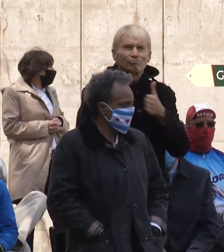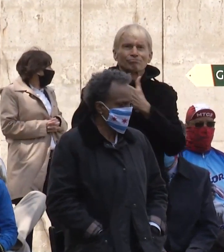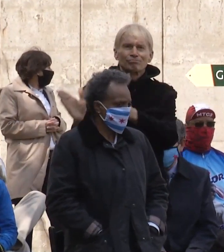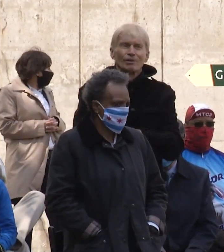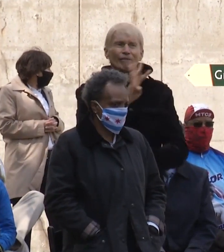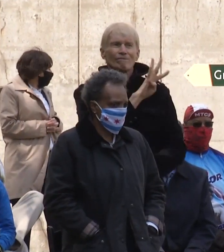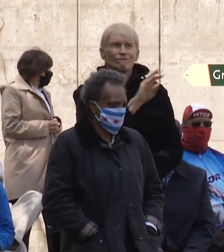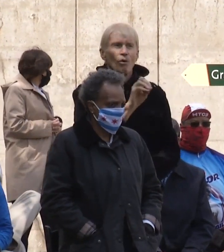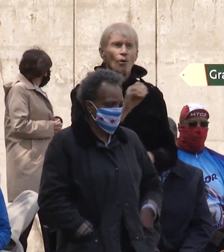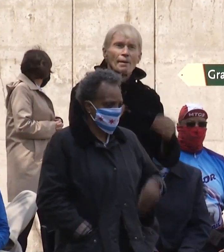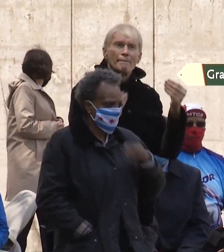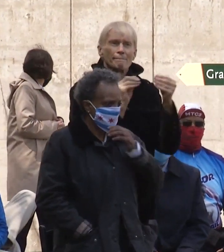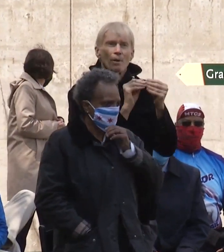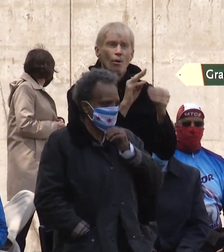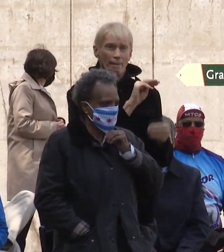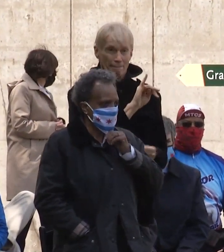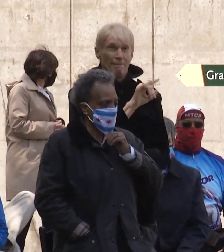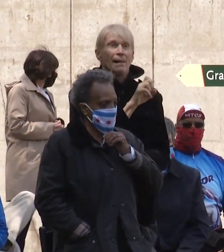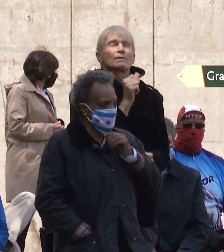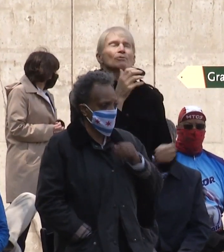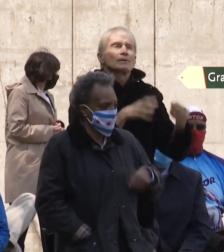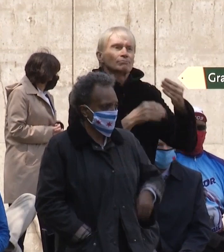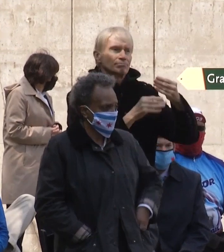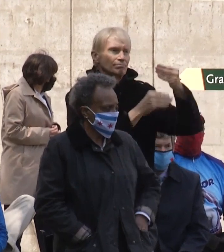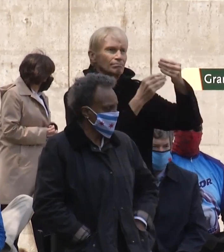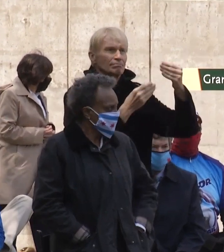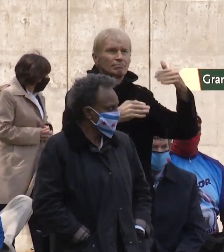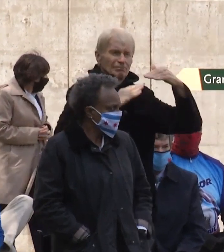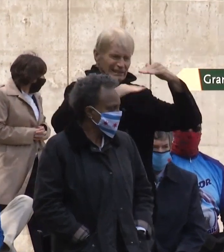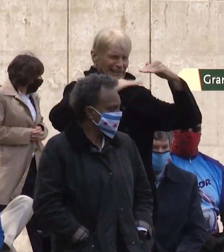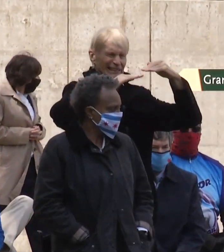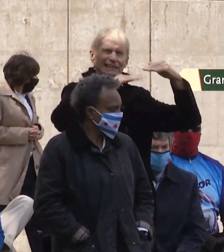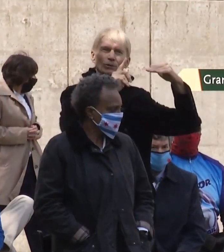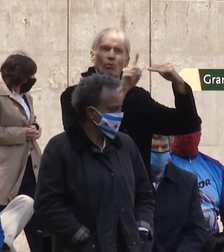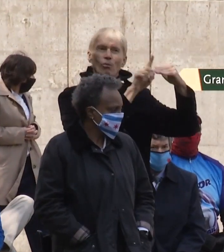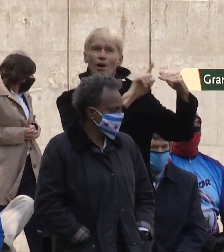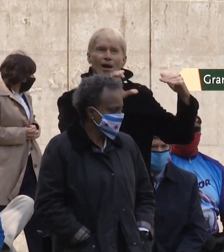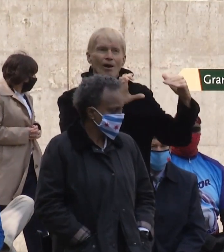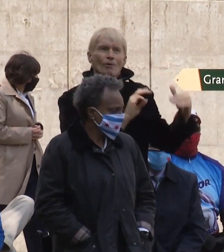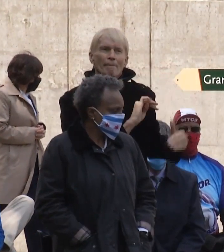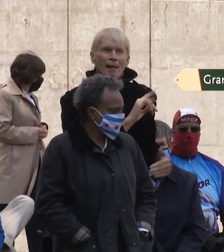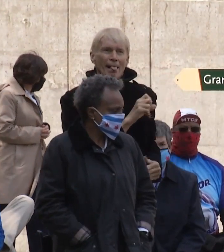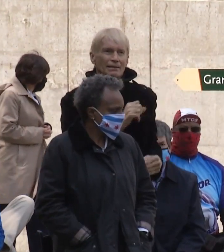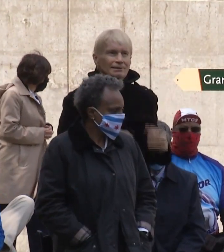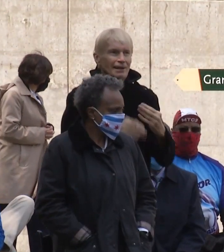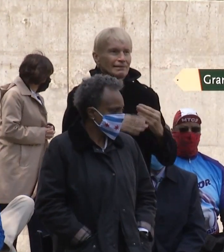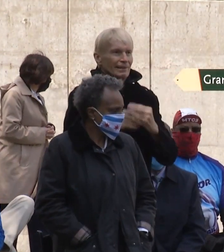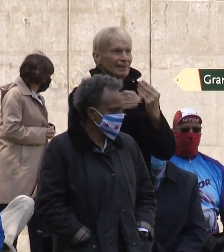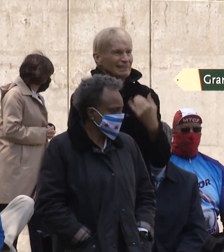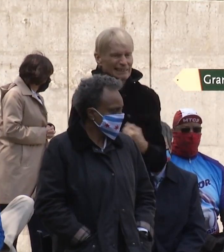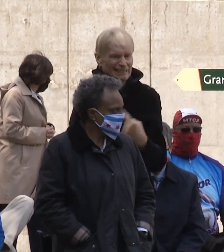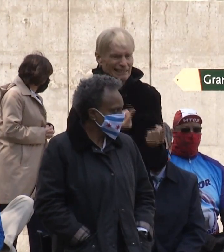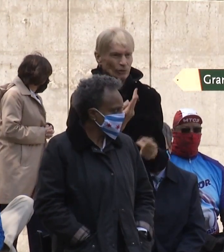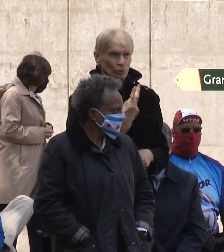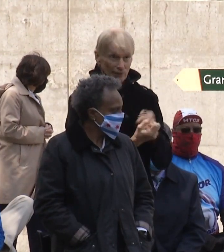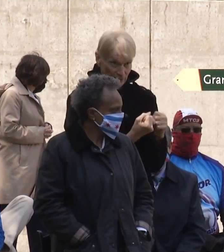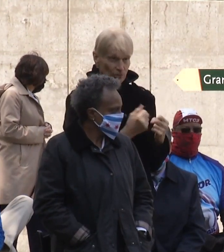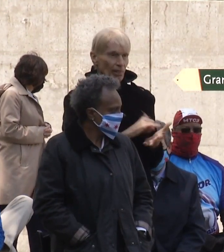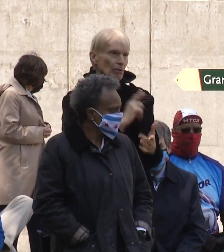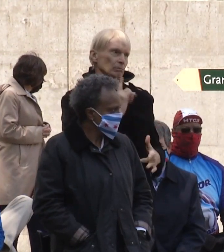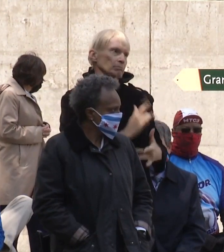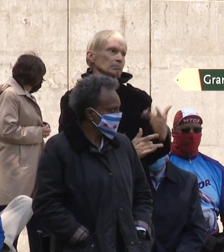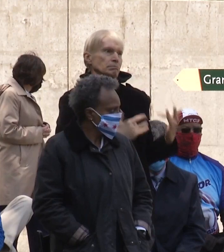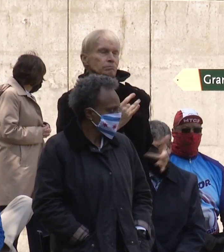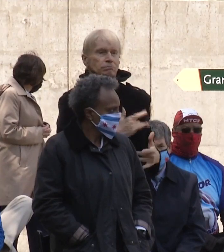of bikeways in the city. That gets us over the 100 miles that we were going to add in the last 2 years. So that's a very exciting initiative. We're